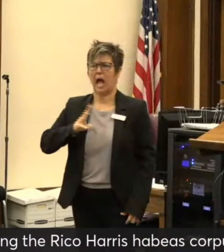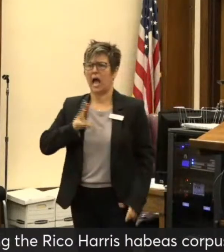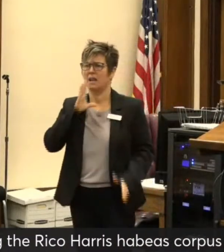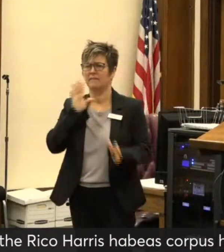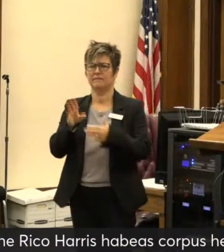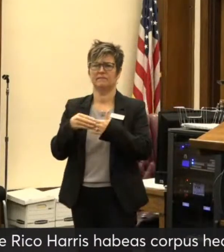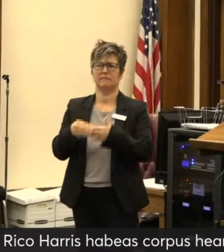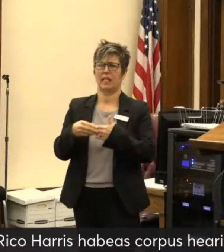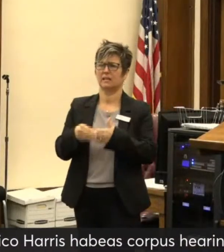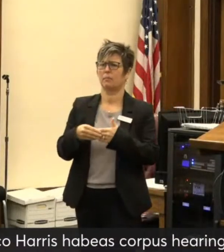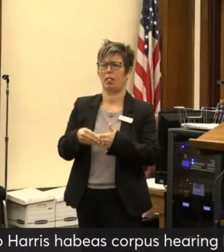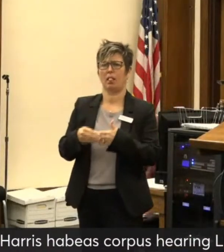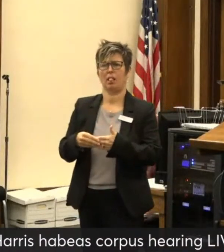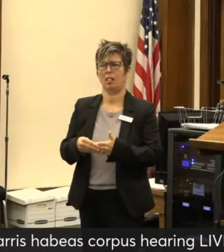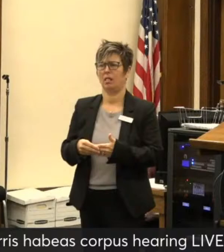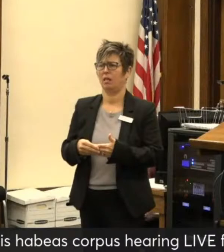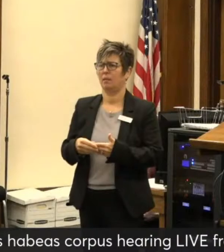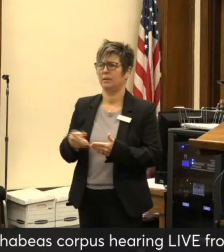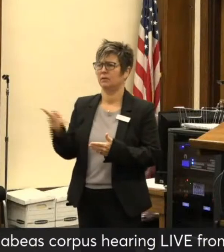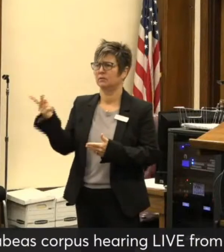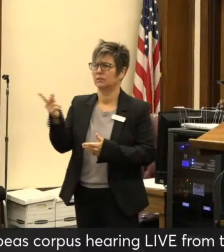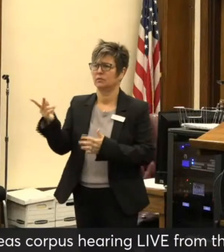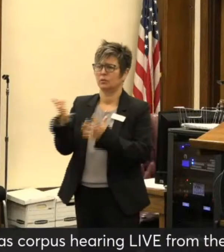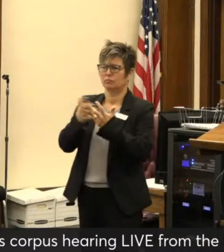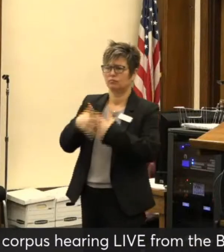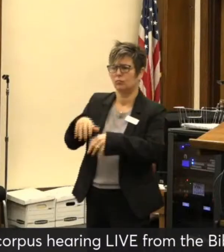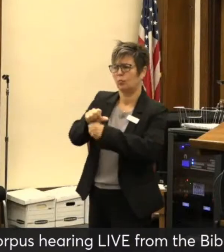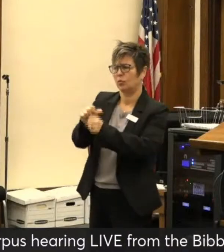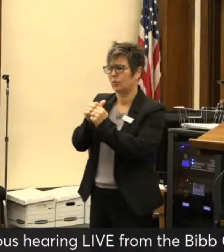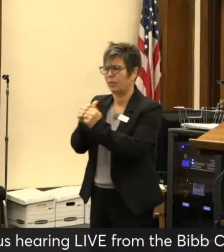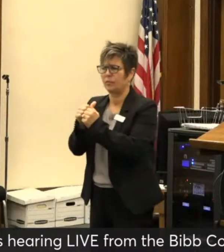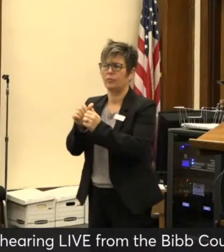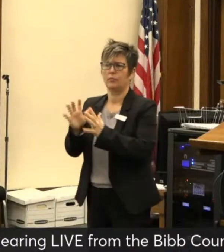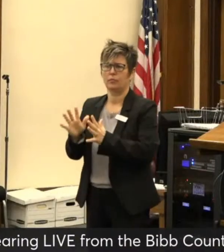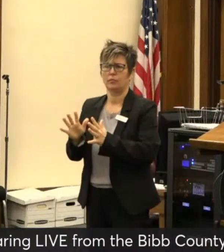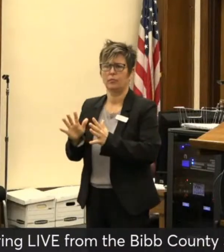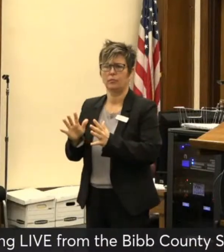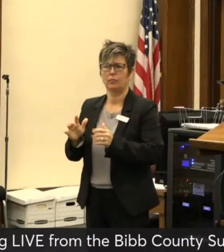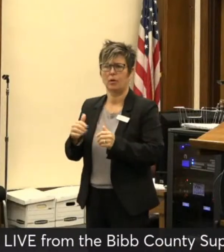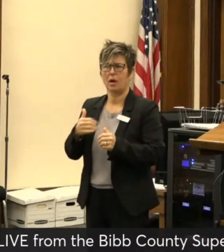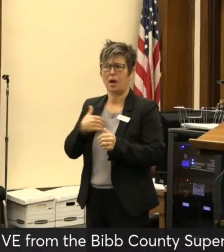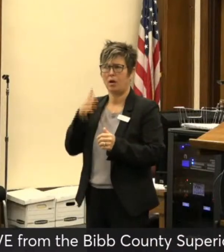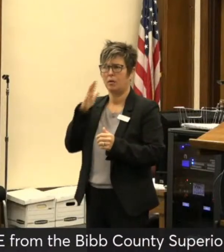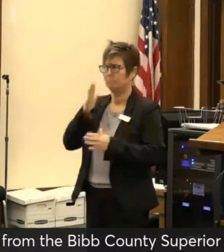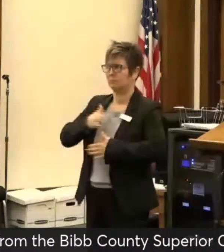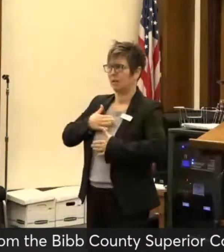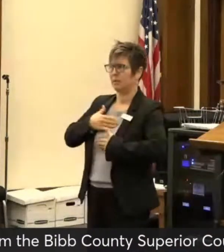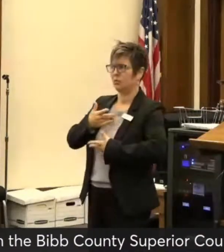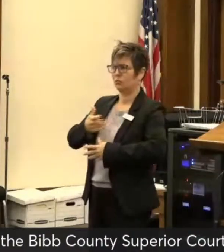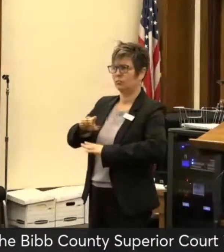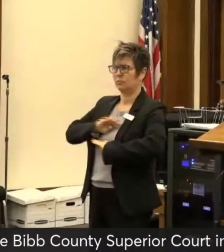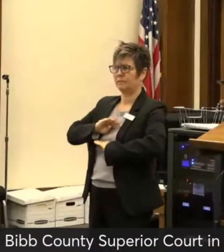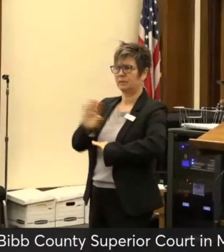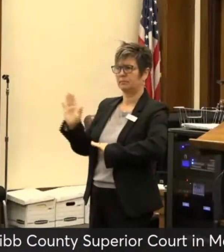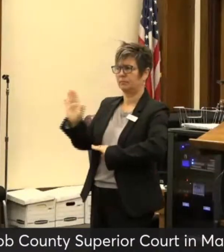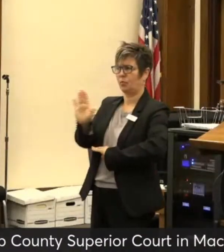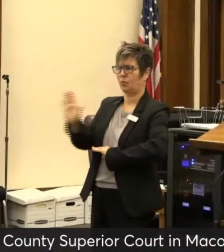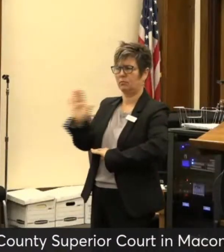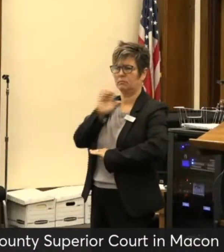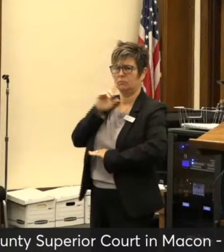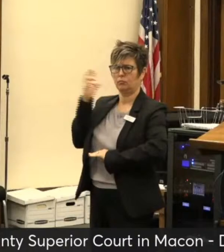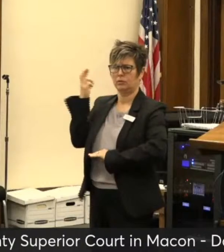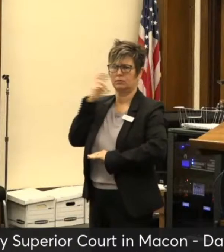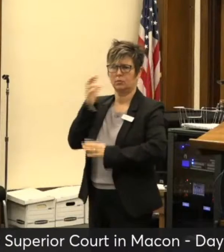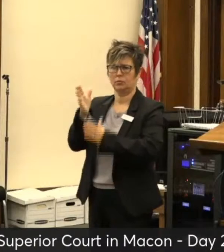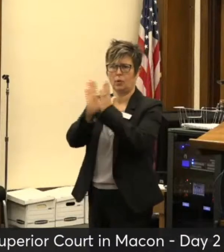let y'all are working together with this, and I'll just, I'll accommodate any reasonable request.